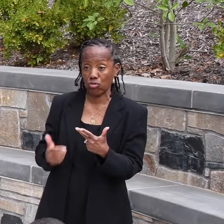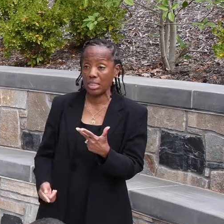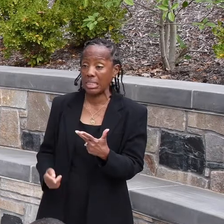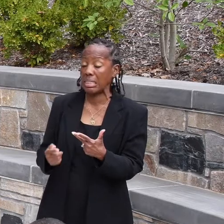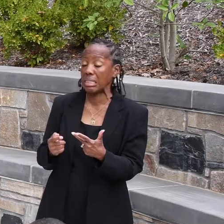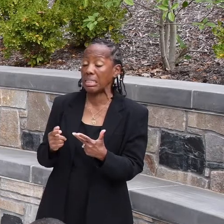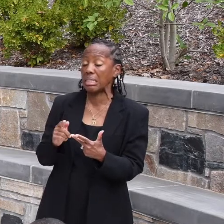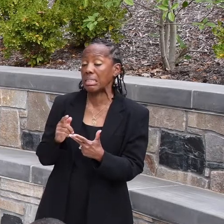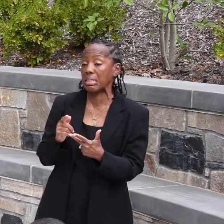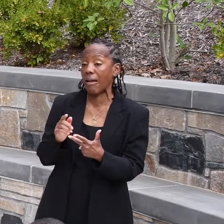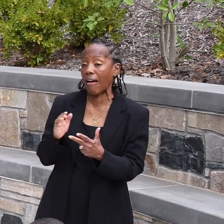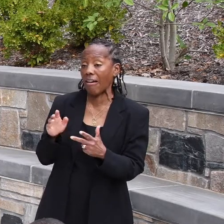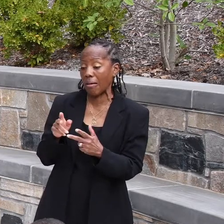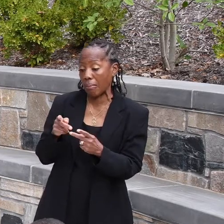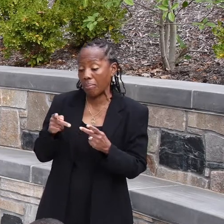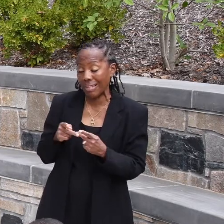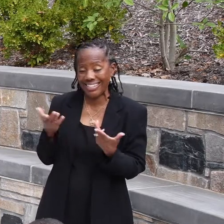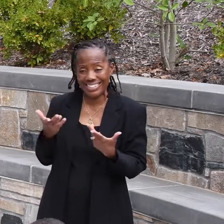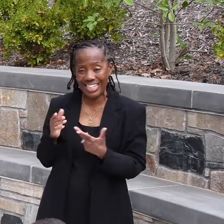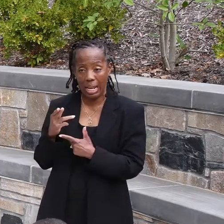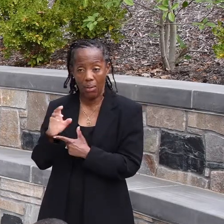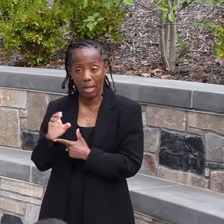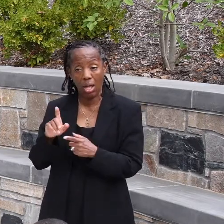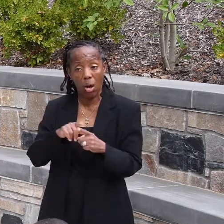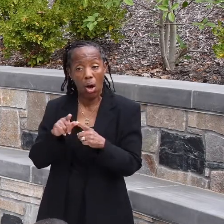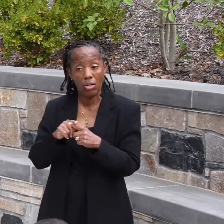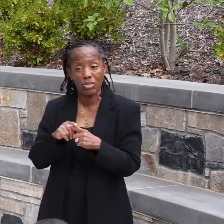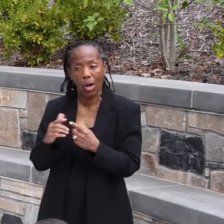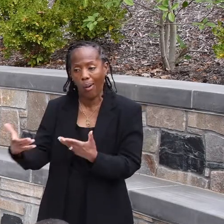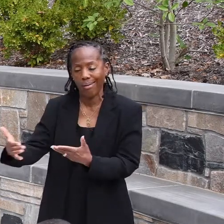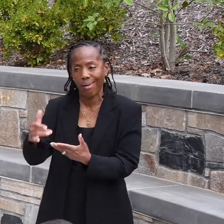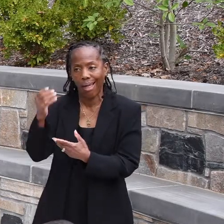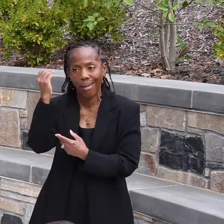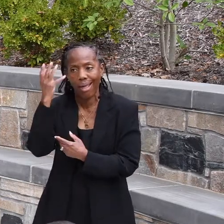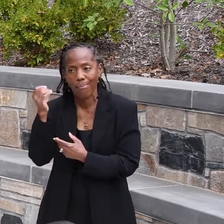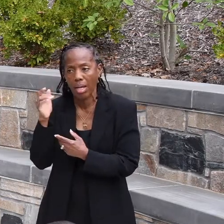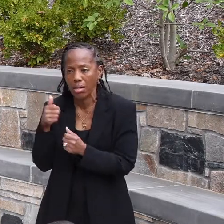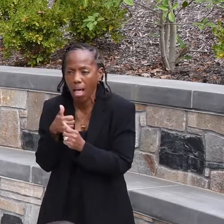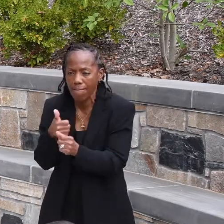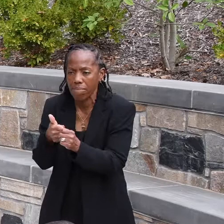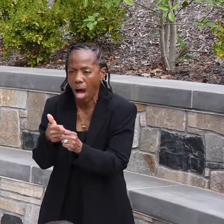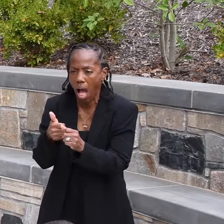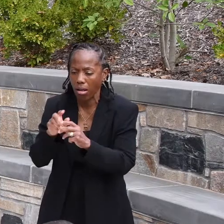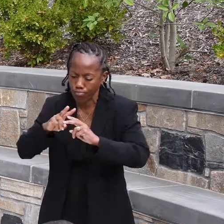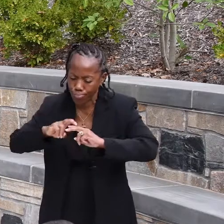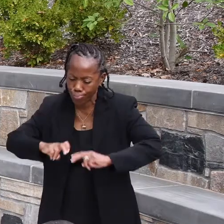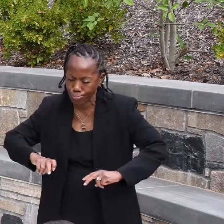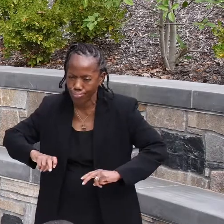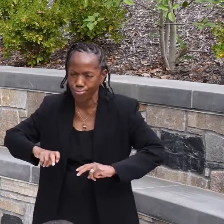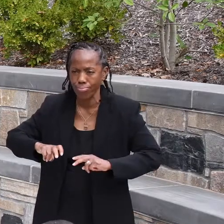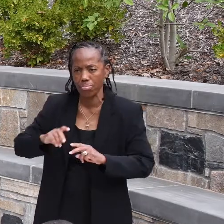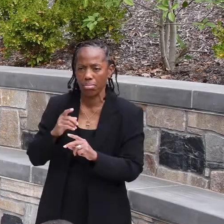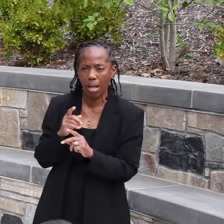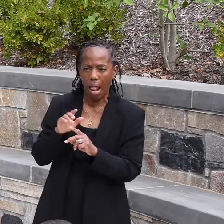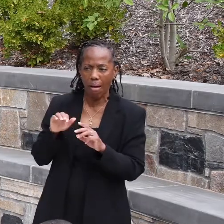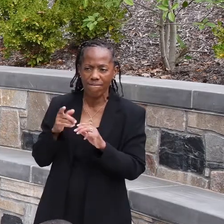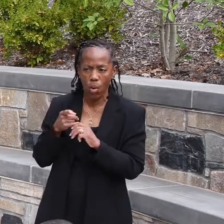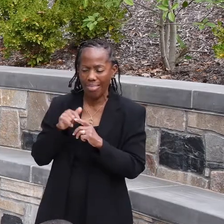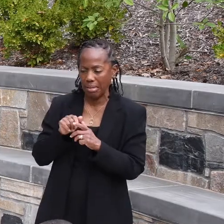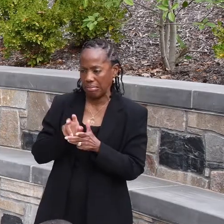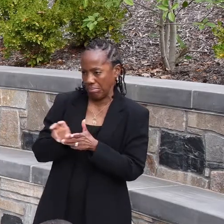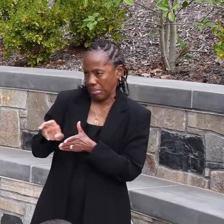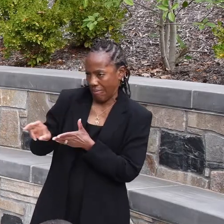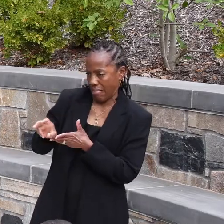treatment facilities in Howard County, we will also be collecting data and tracking performance measurements for these